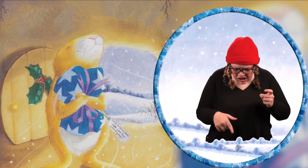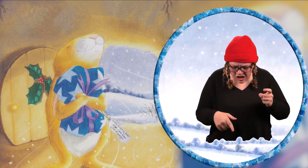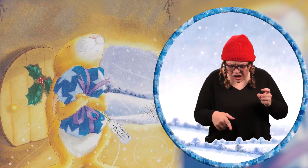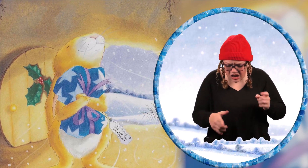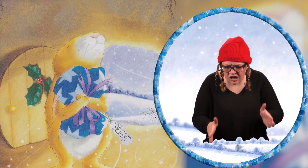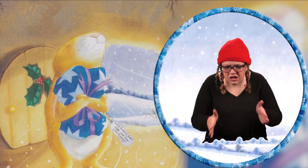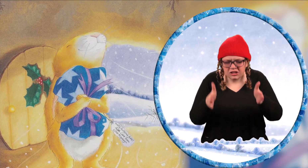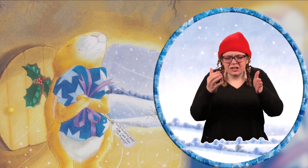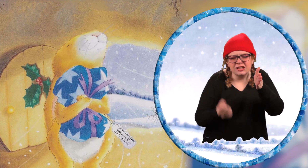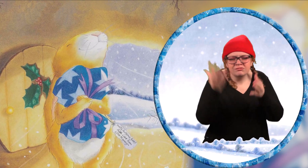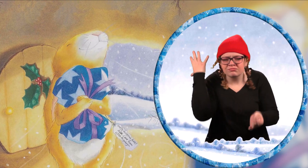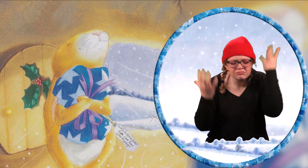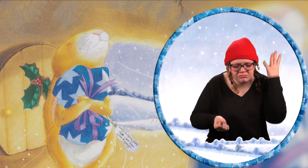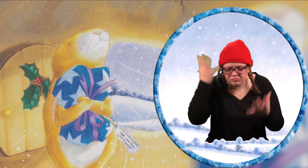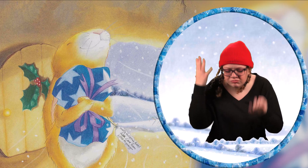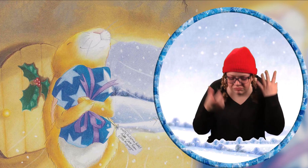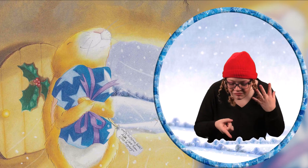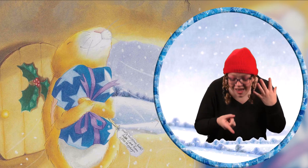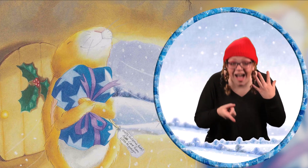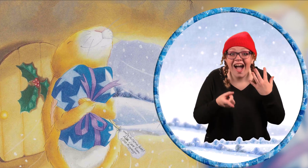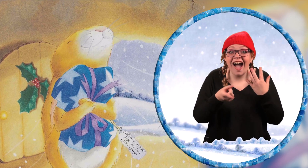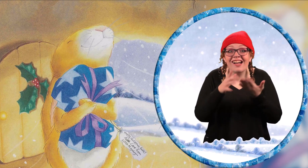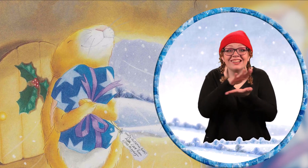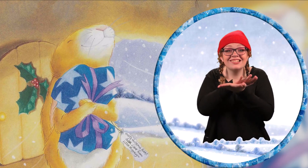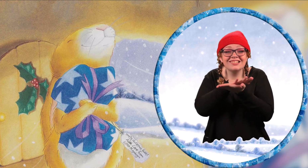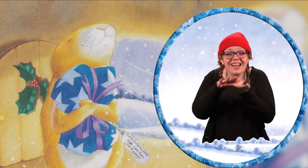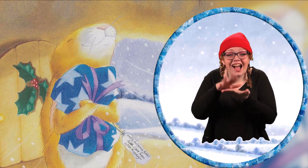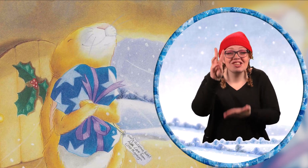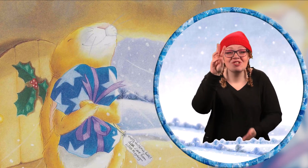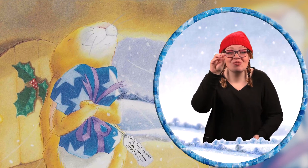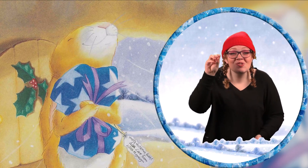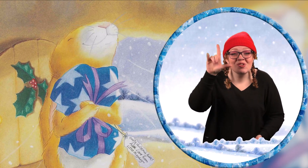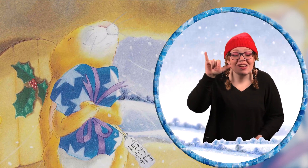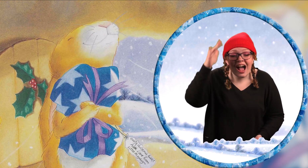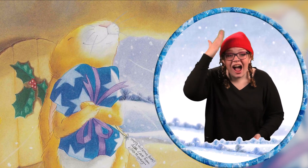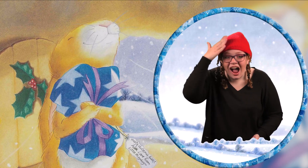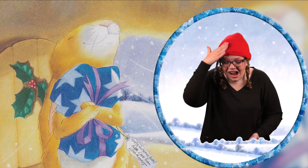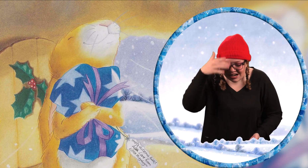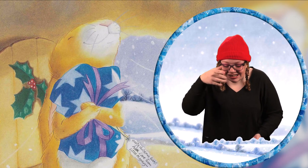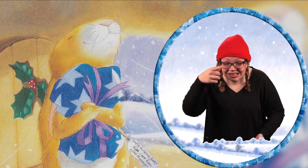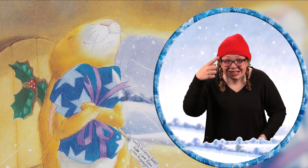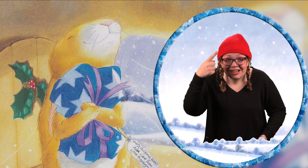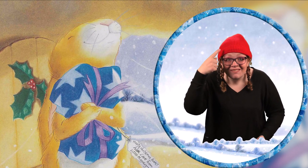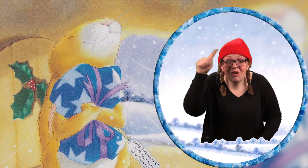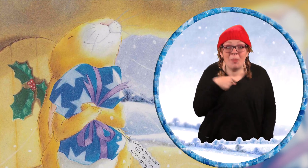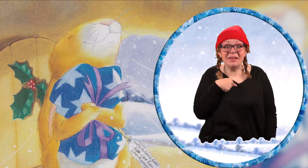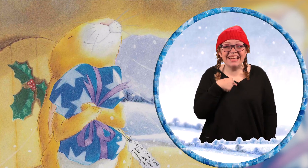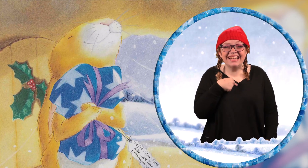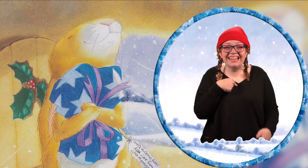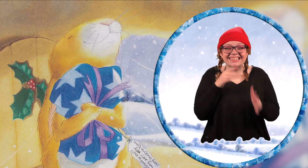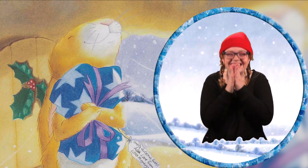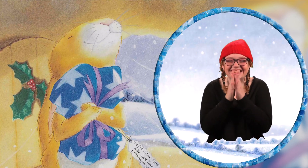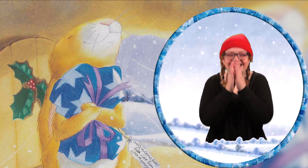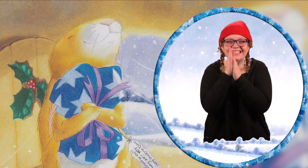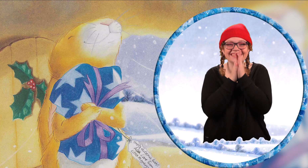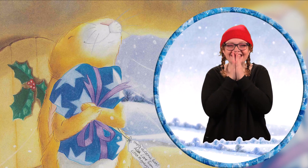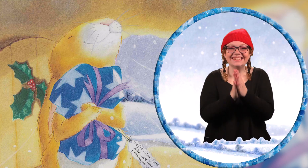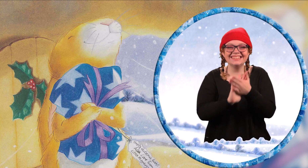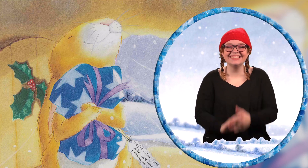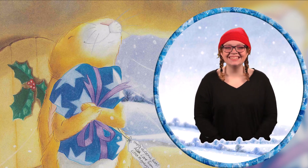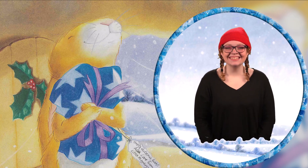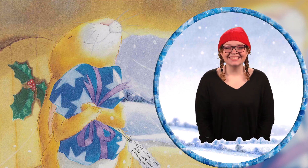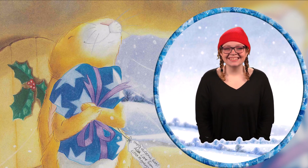What's this? He squeaked with delight, ripping off the paper. A woolly hat, he cried, for